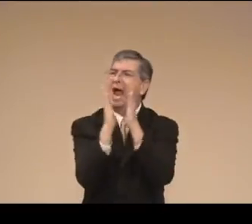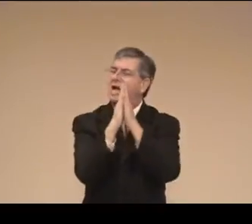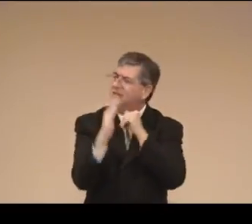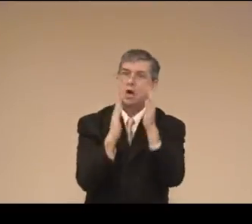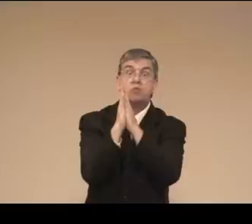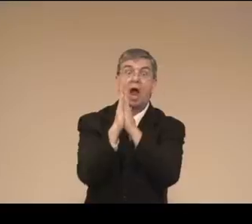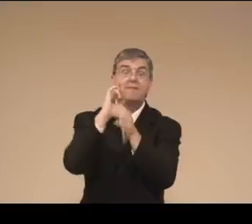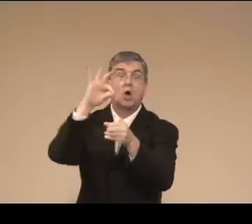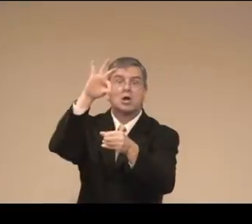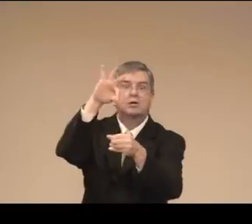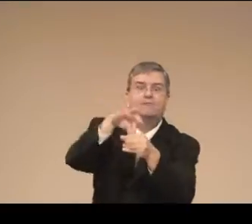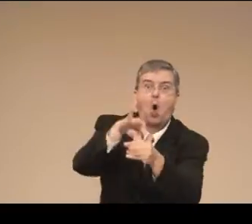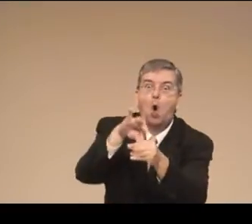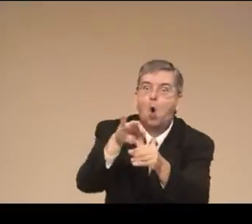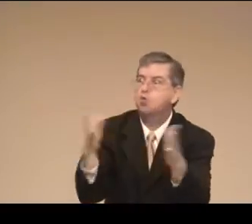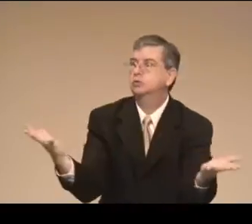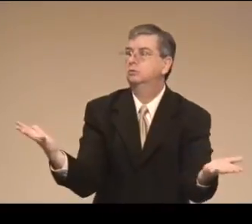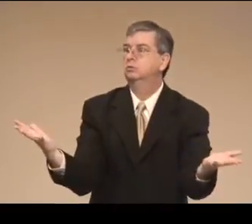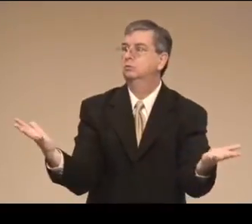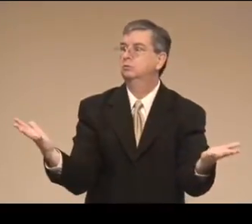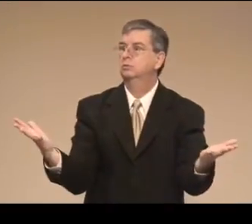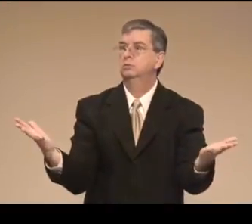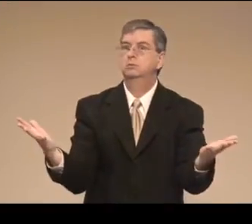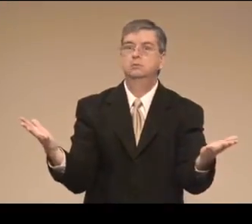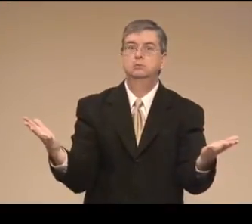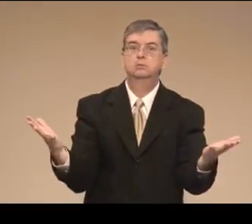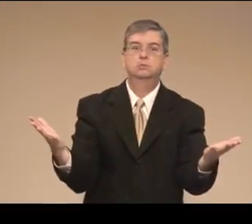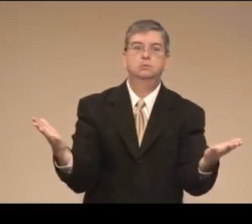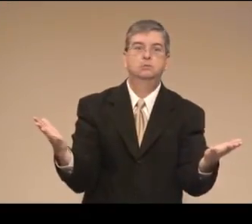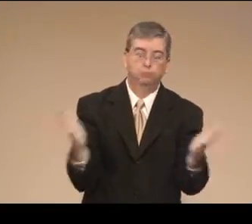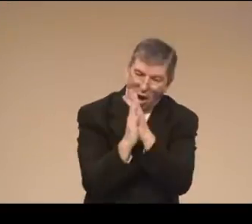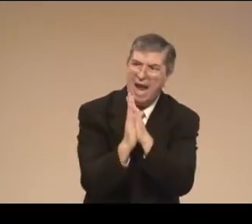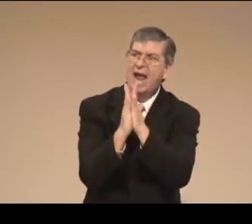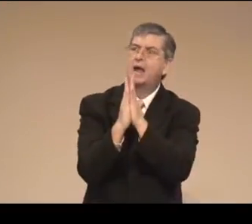Keep going. Pray earnestly. Pray for the election. Pray